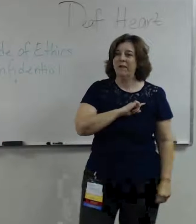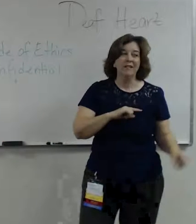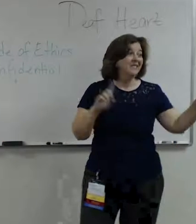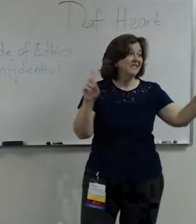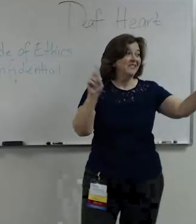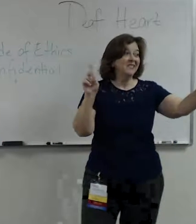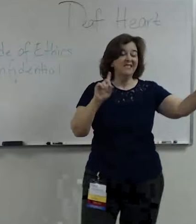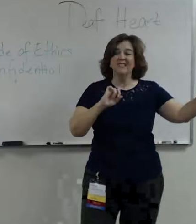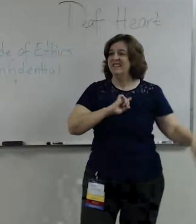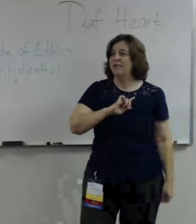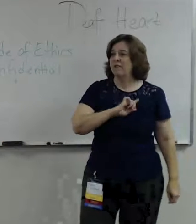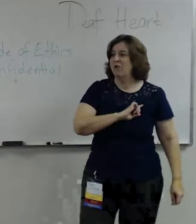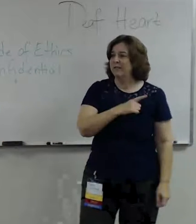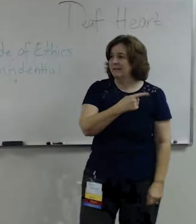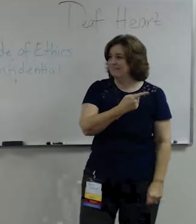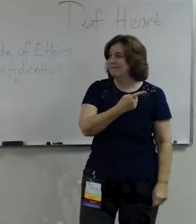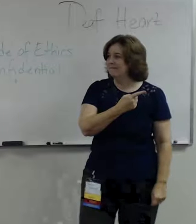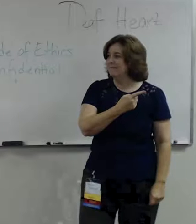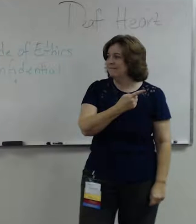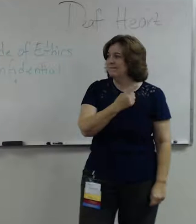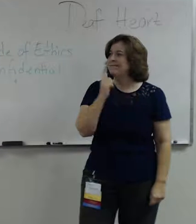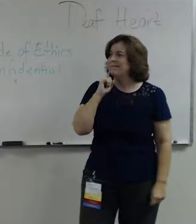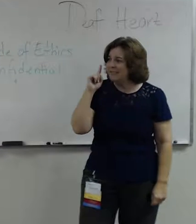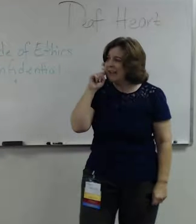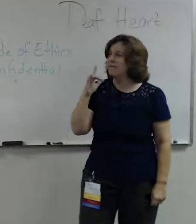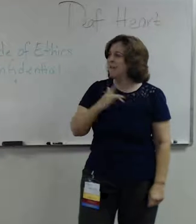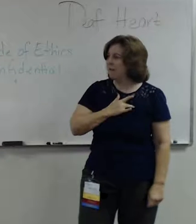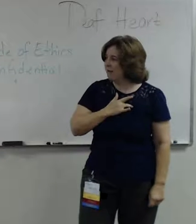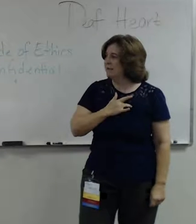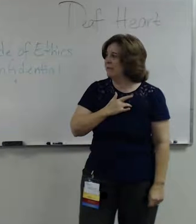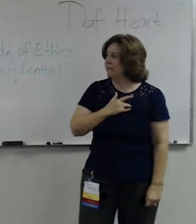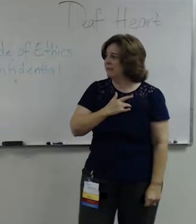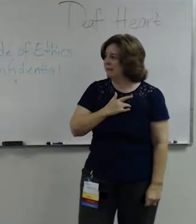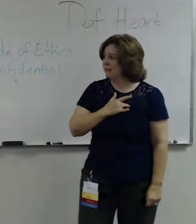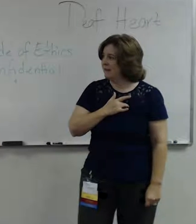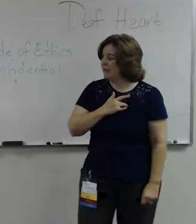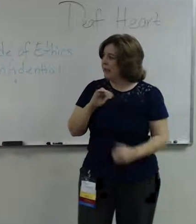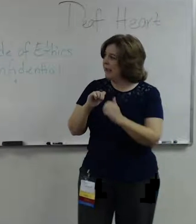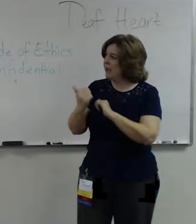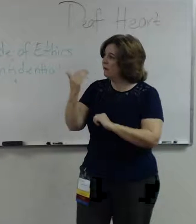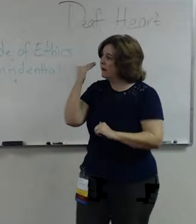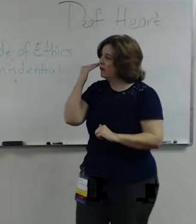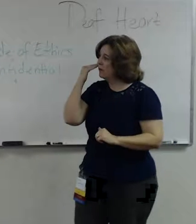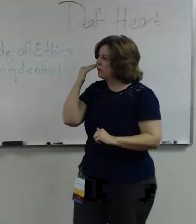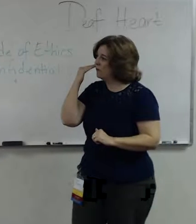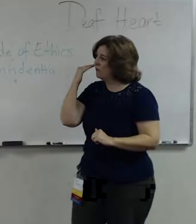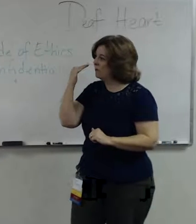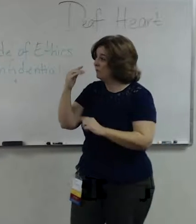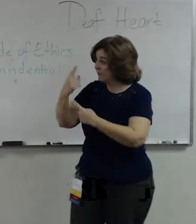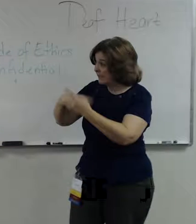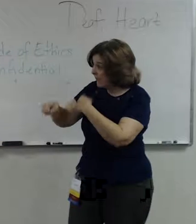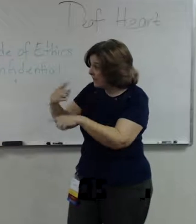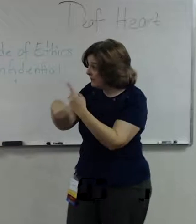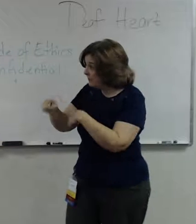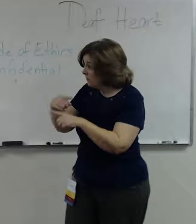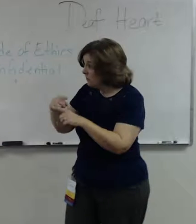Deaf heart. Dennis, deaf heart. Deaf heart. How do I know the sign? Or